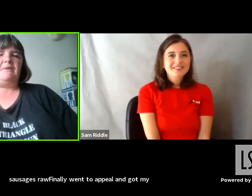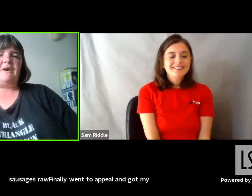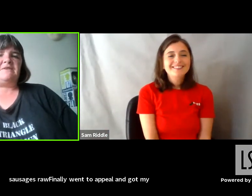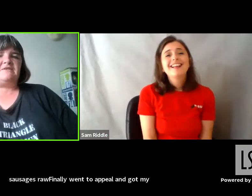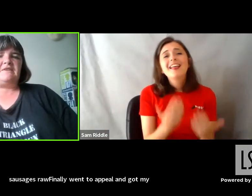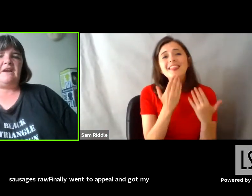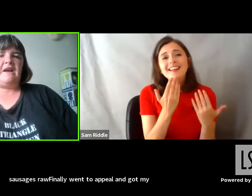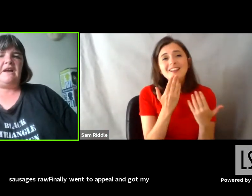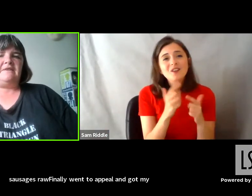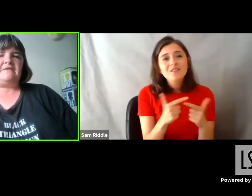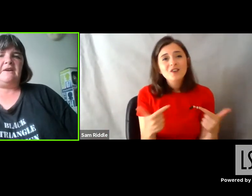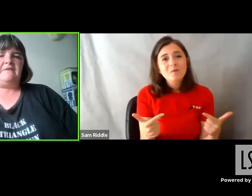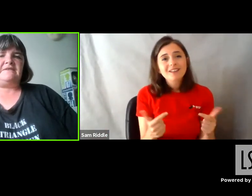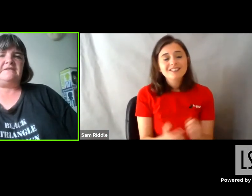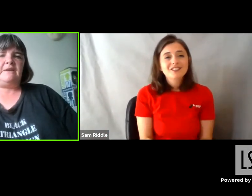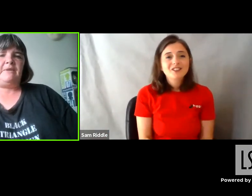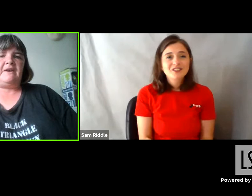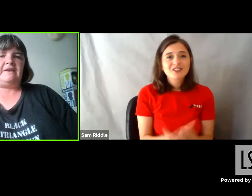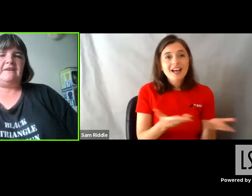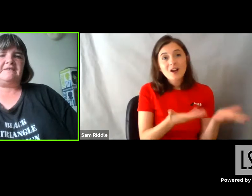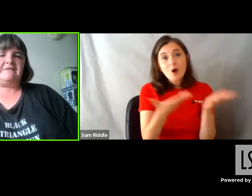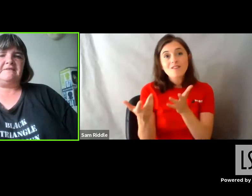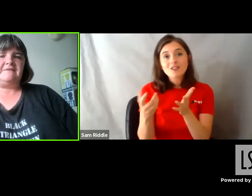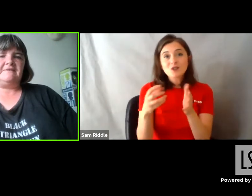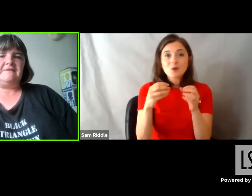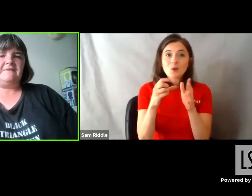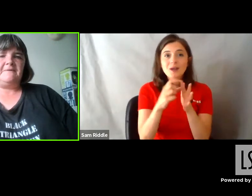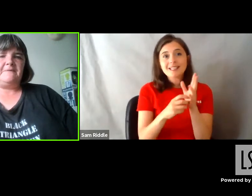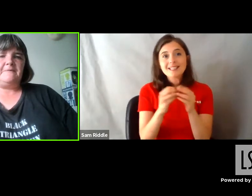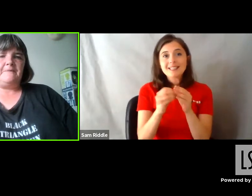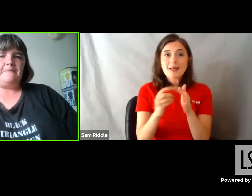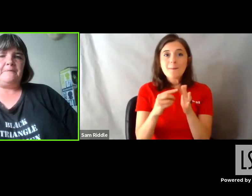Thank you very much, and over to Debbie, I guess.